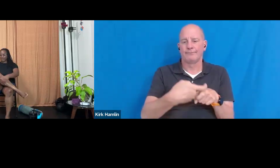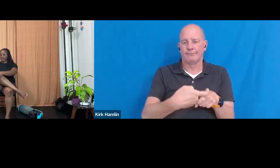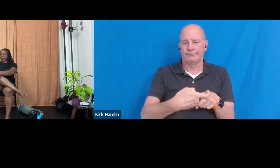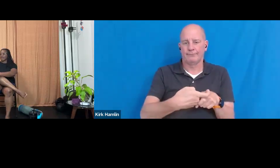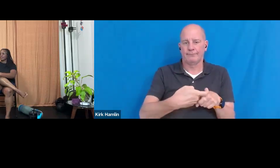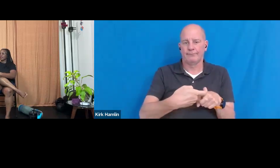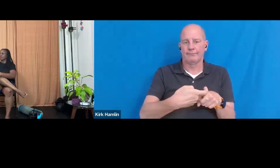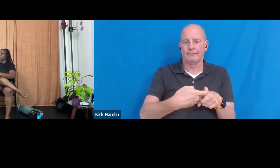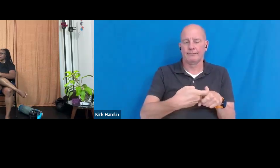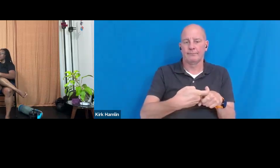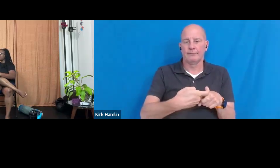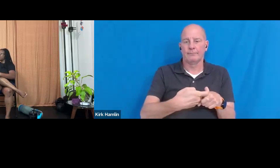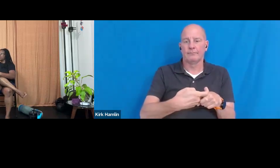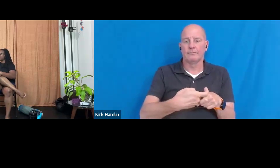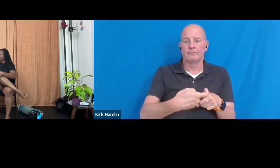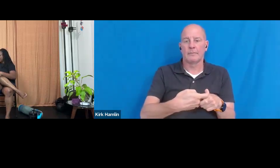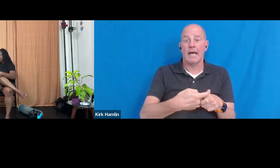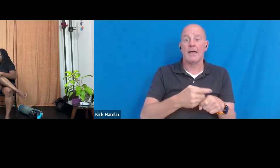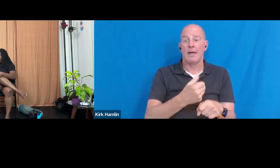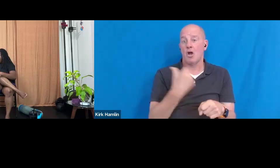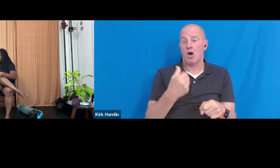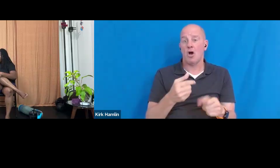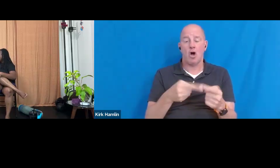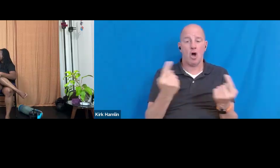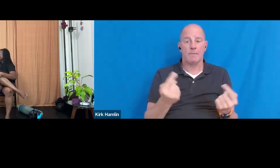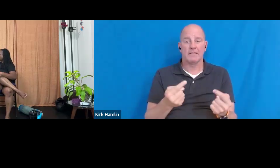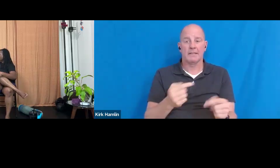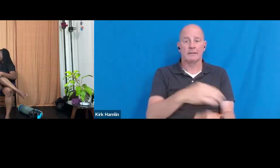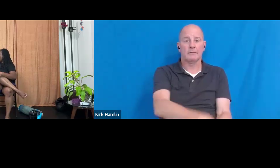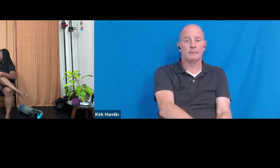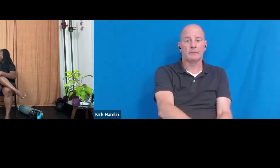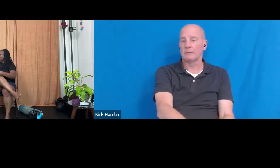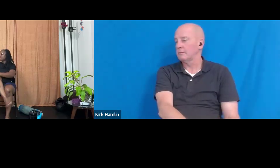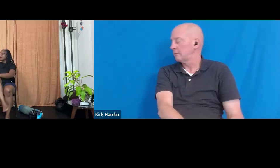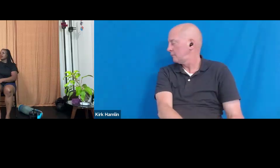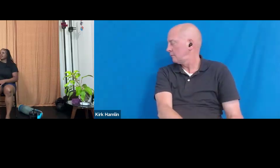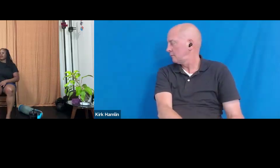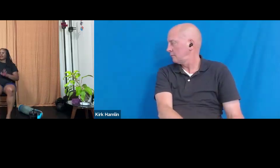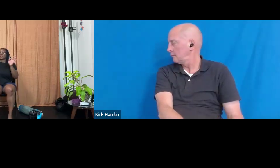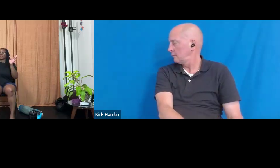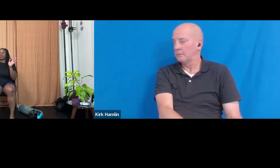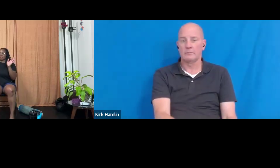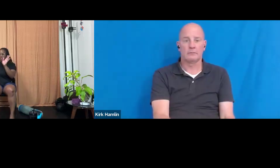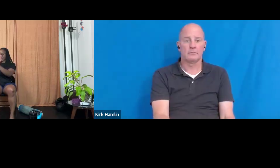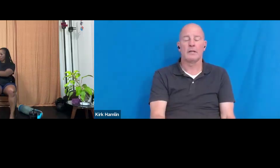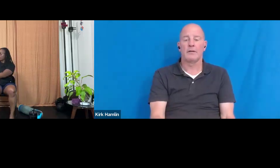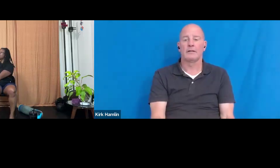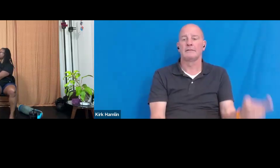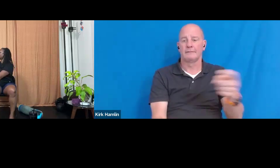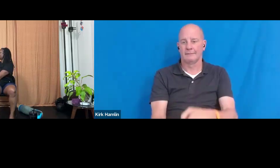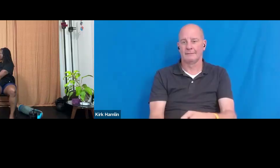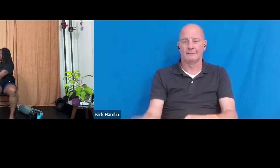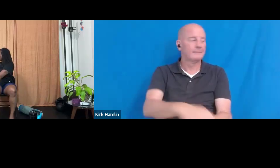up and then twist if you want to get a deeper twist into your low back. Otherwise, you'll do the